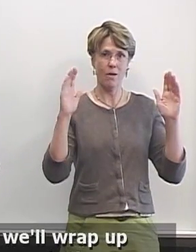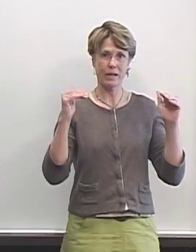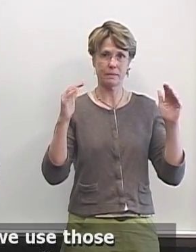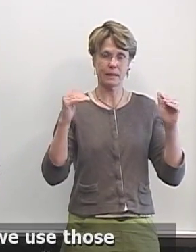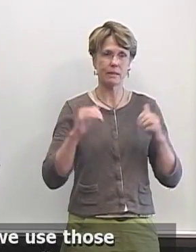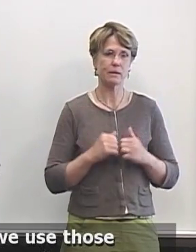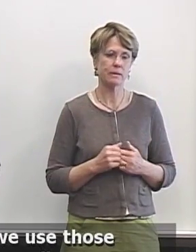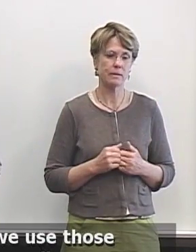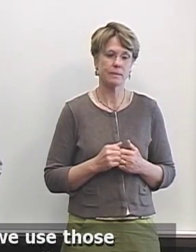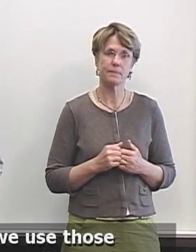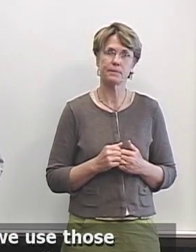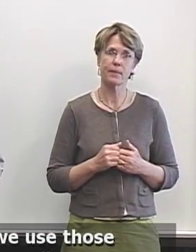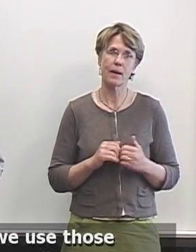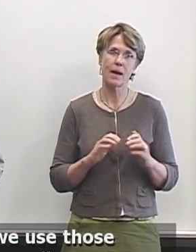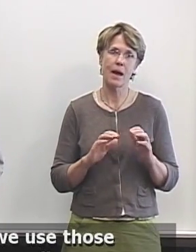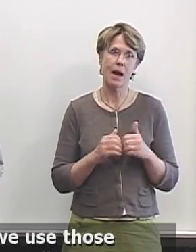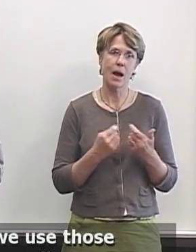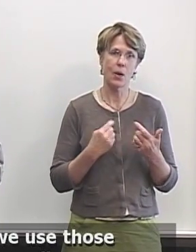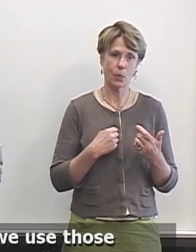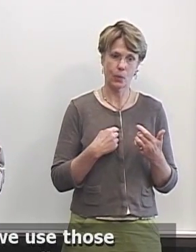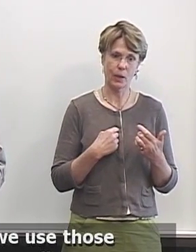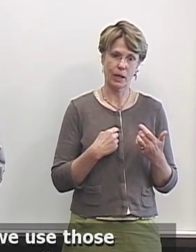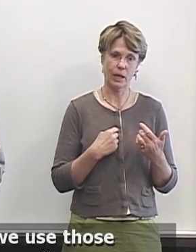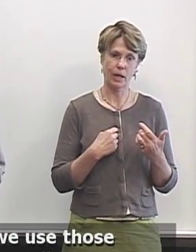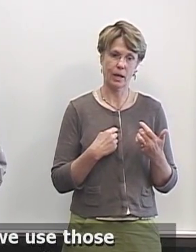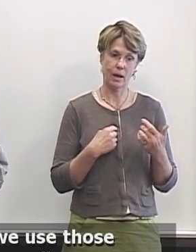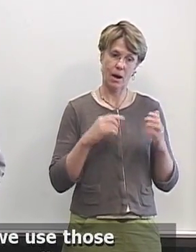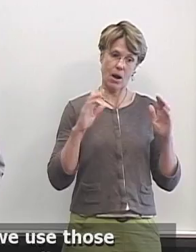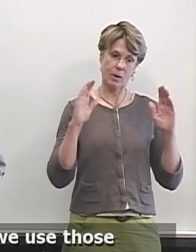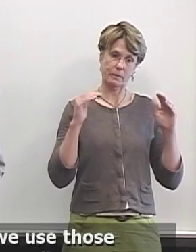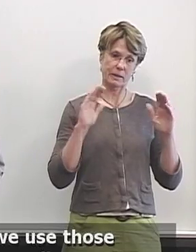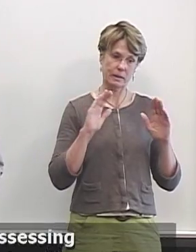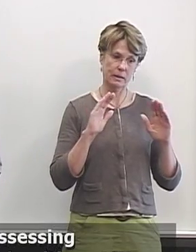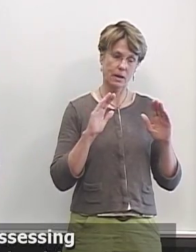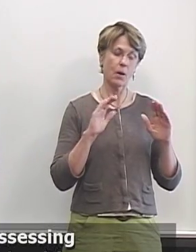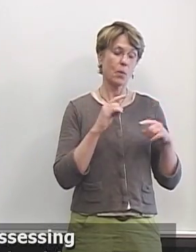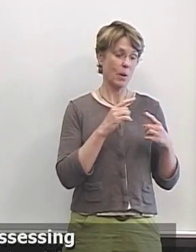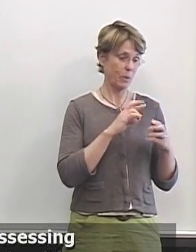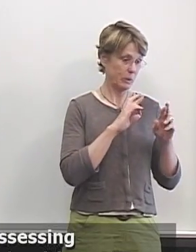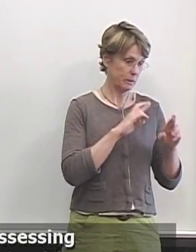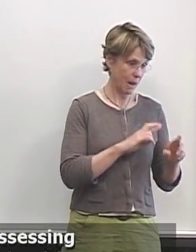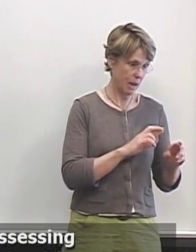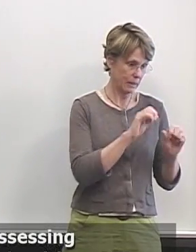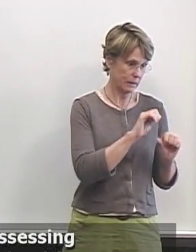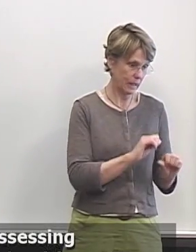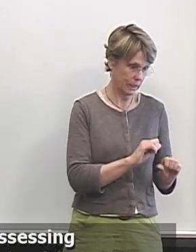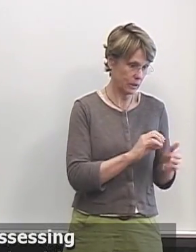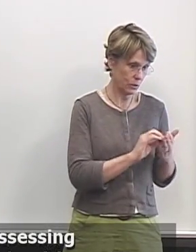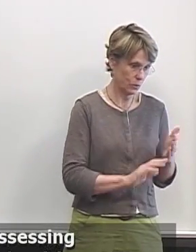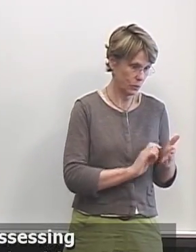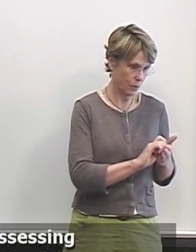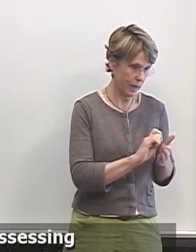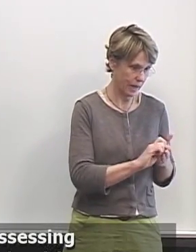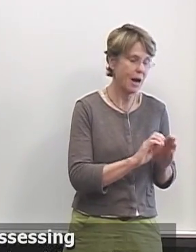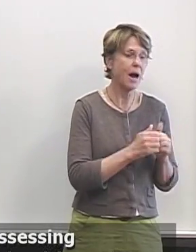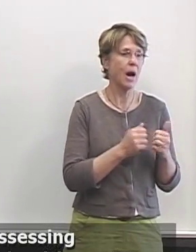expectations and how we use those in responding and assessing our students' writing.